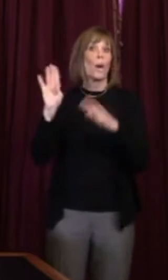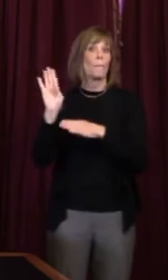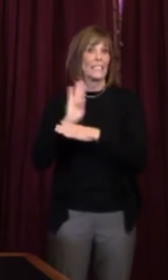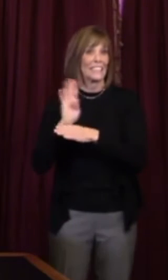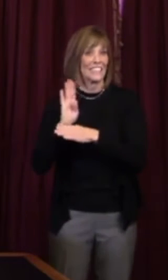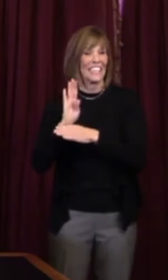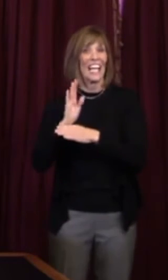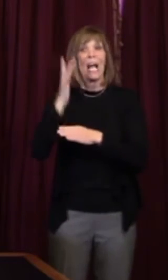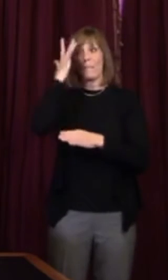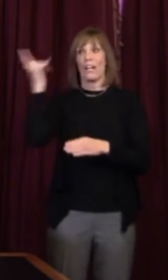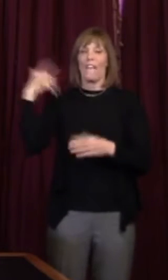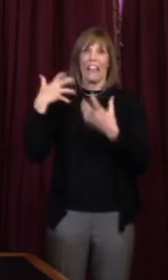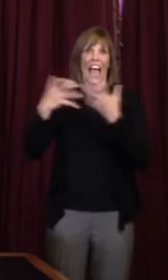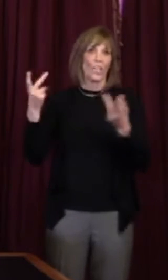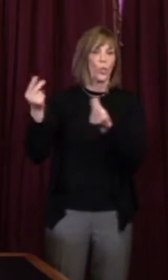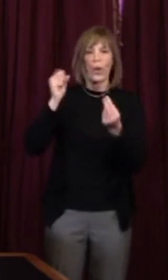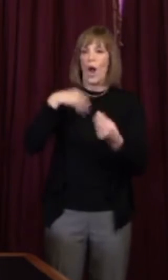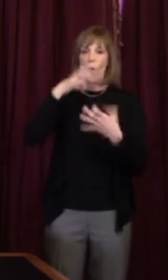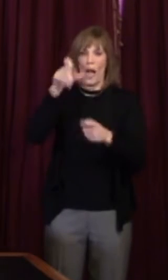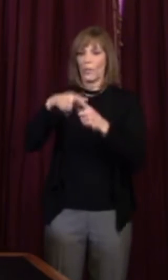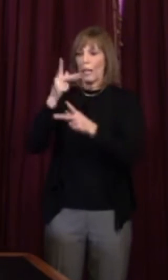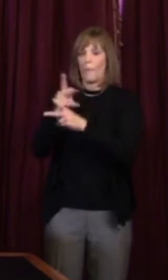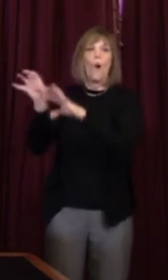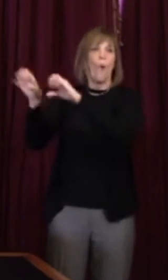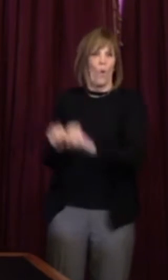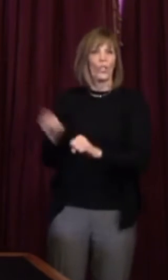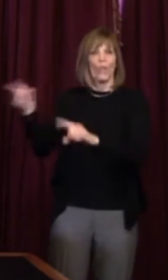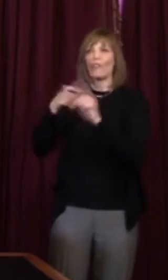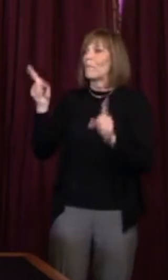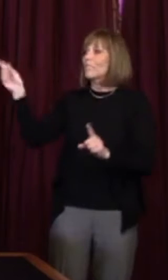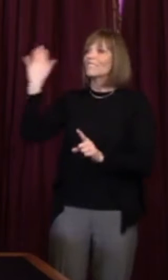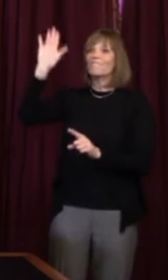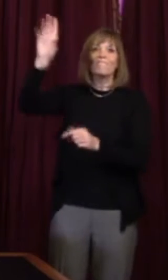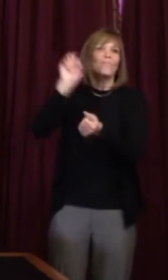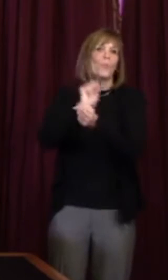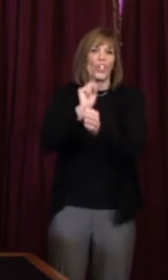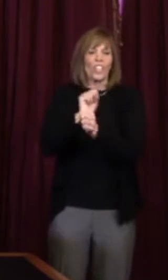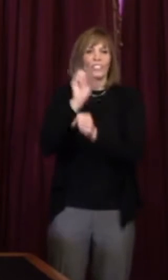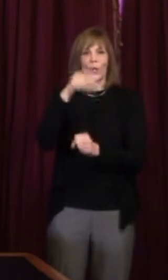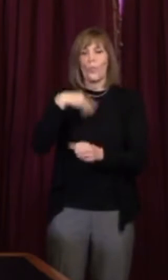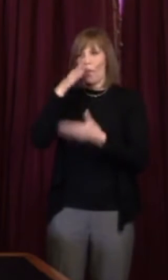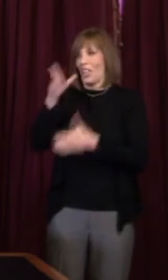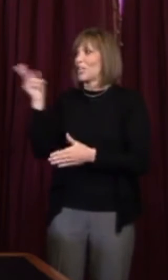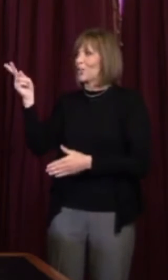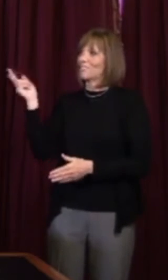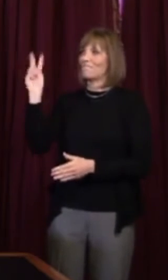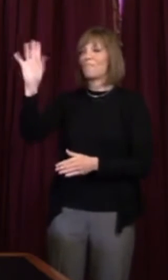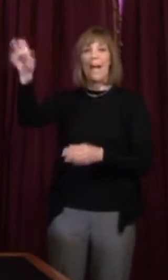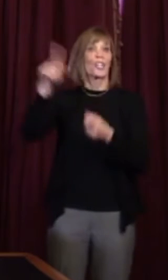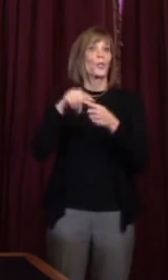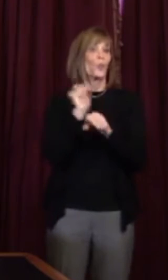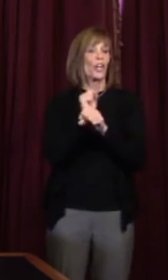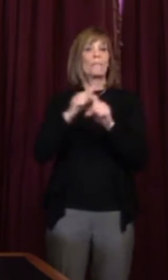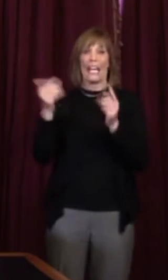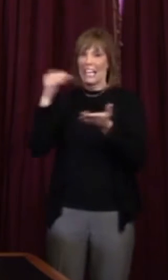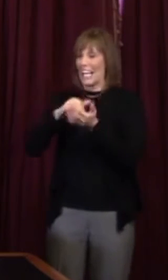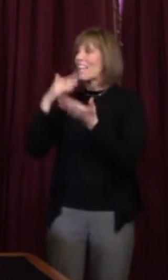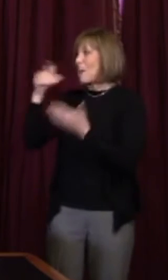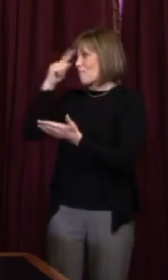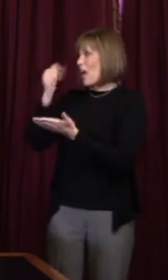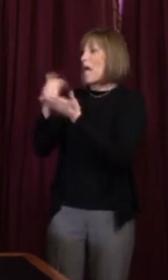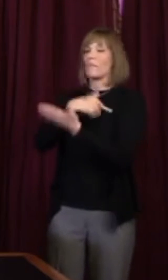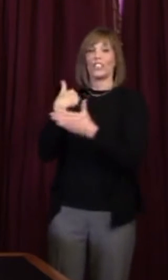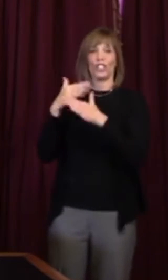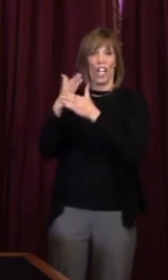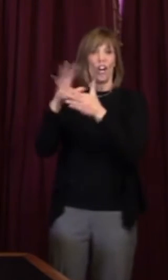because there is a lot going on, so I don't want to keep you from where you need to be. So we're going to let you guys get back to work. But again, thank you for helping us share